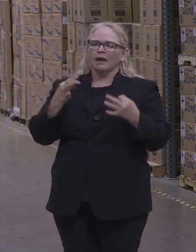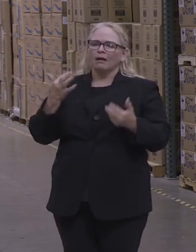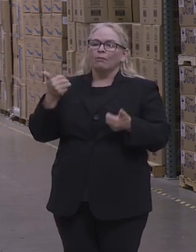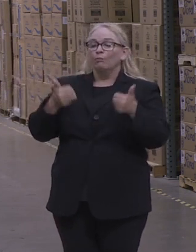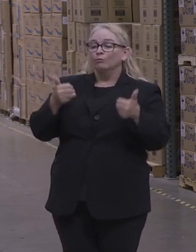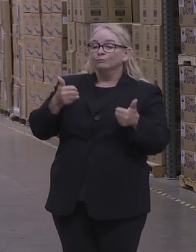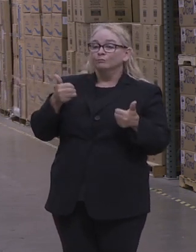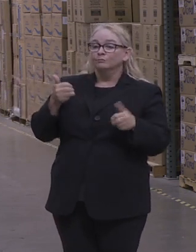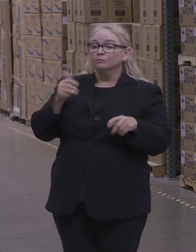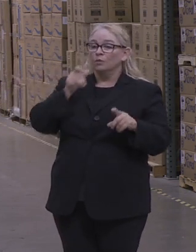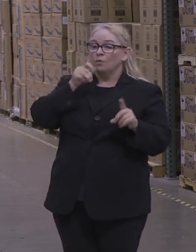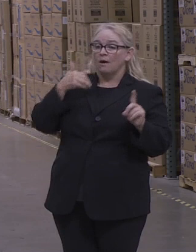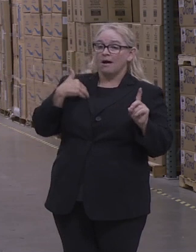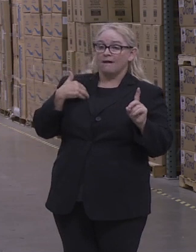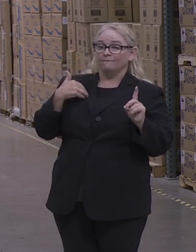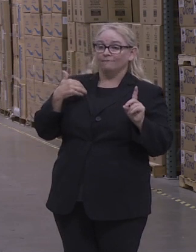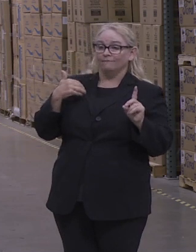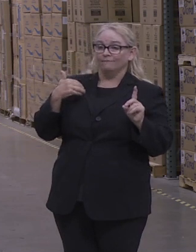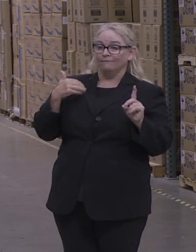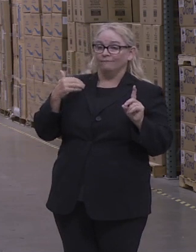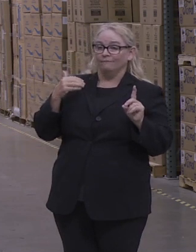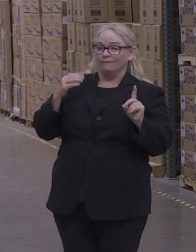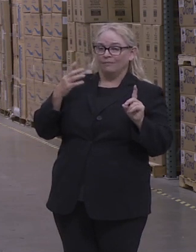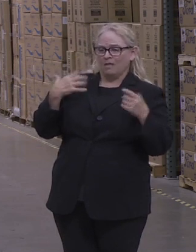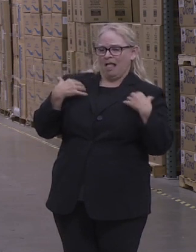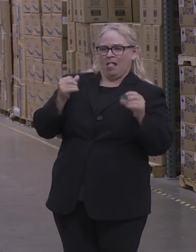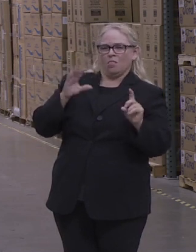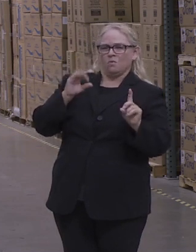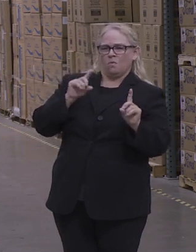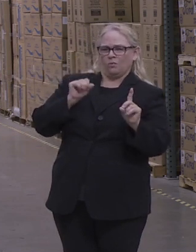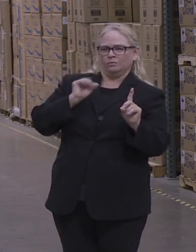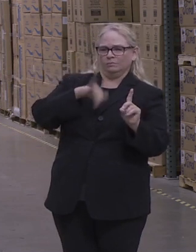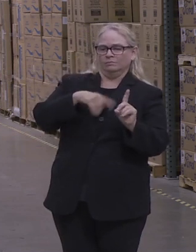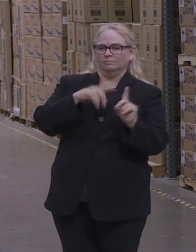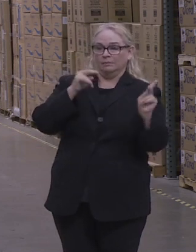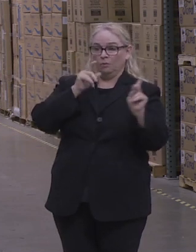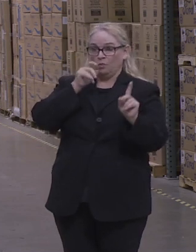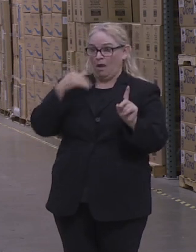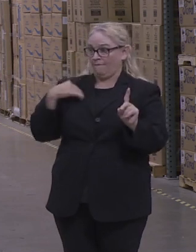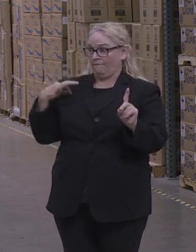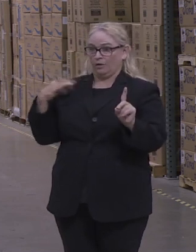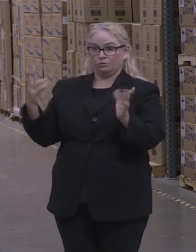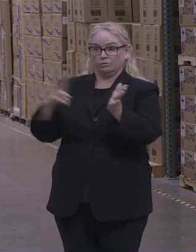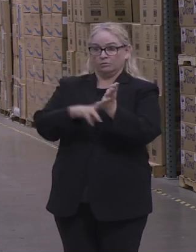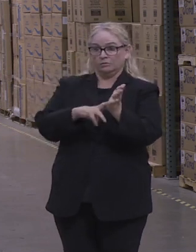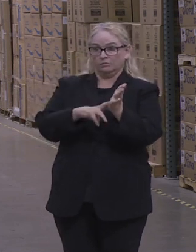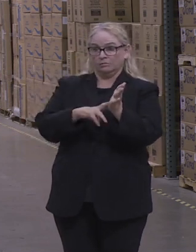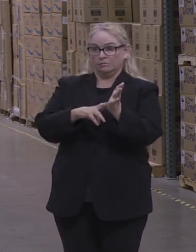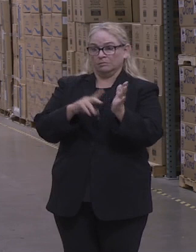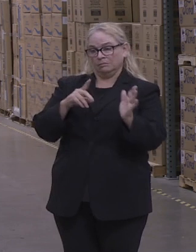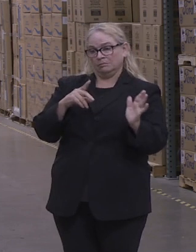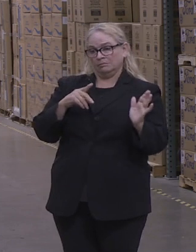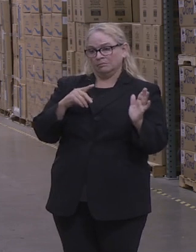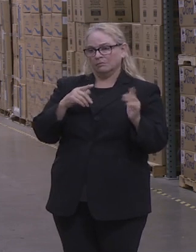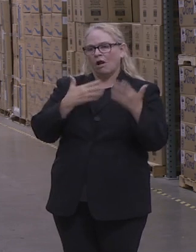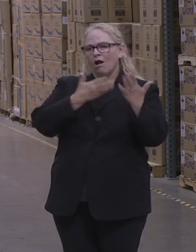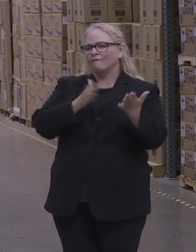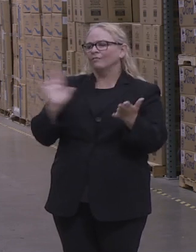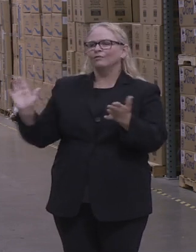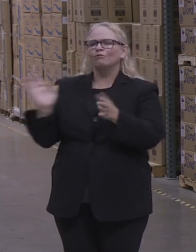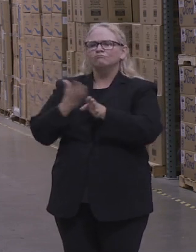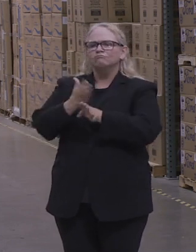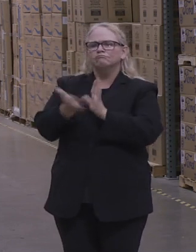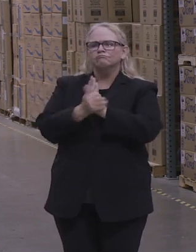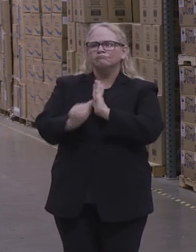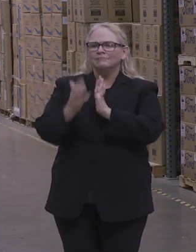health core strategy in this state, where over 96,000 people went to that healthcore.gov site,